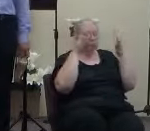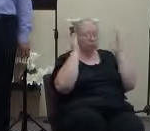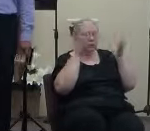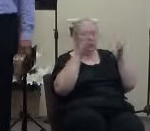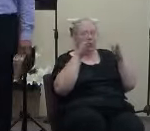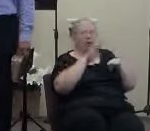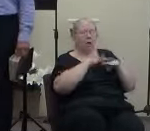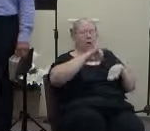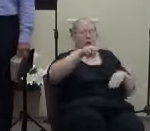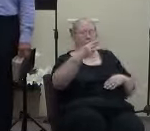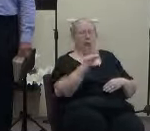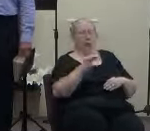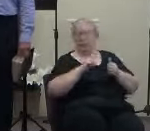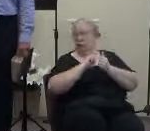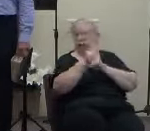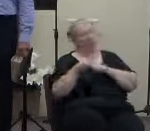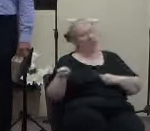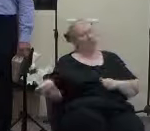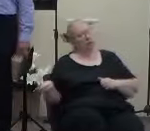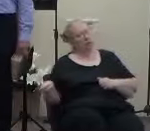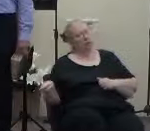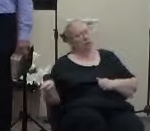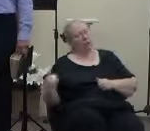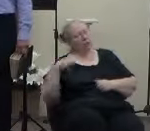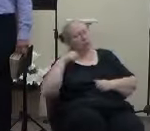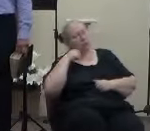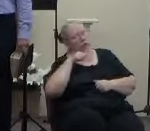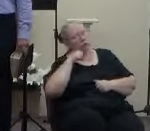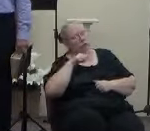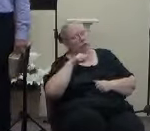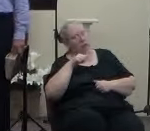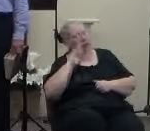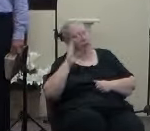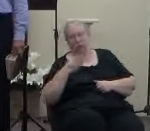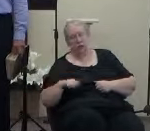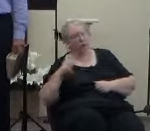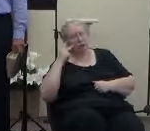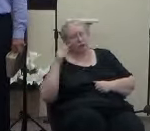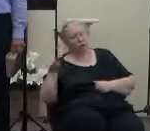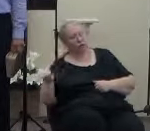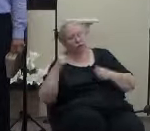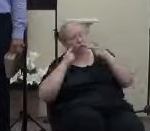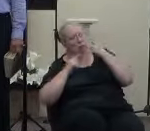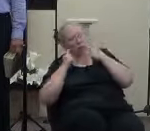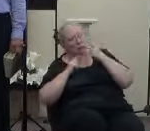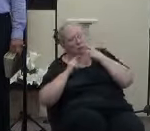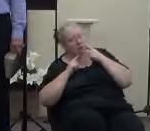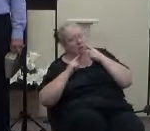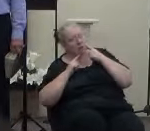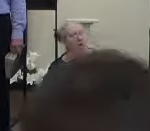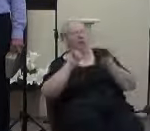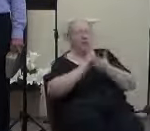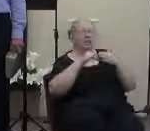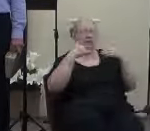on John, he'd have walked right by that precious little Amanda and never saw her. Heart of Jesus.